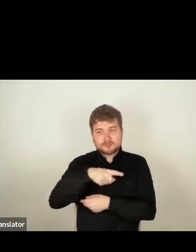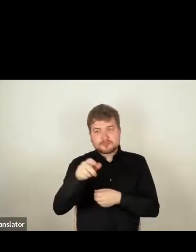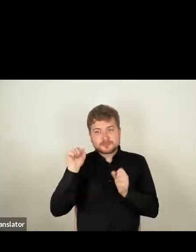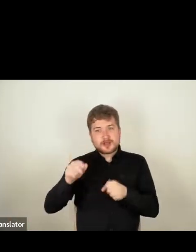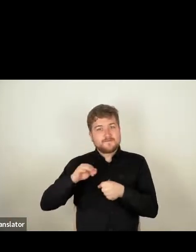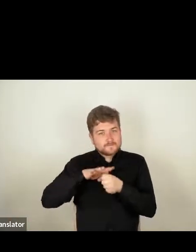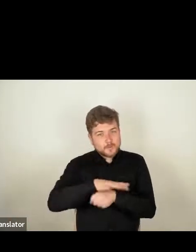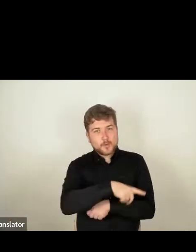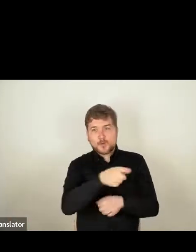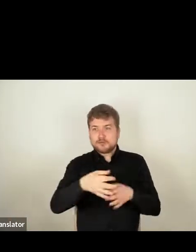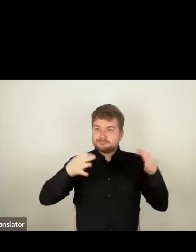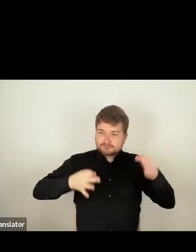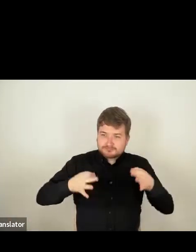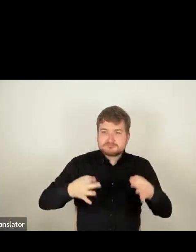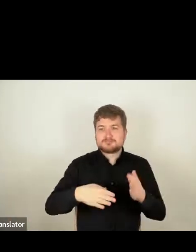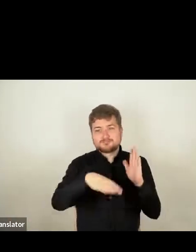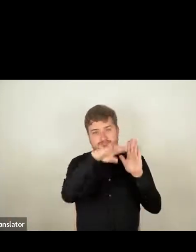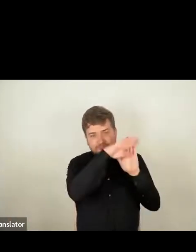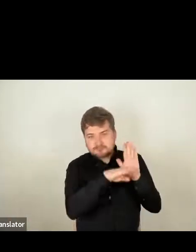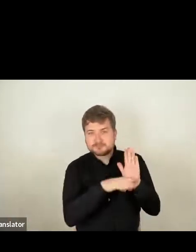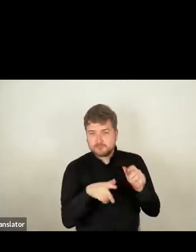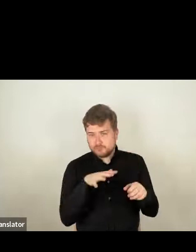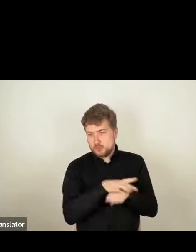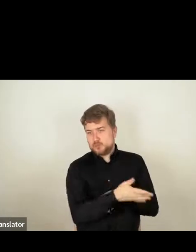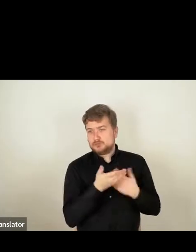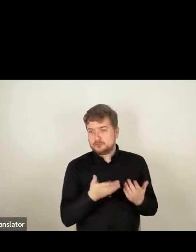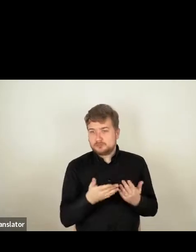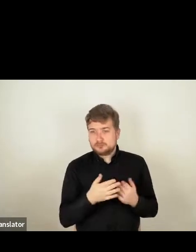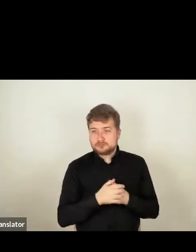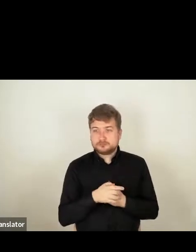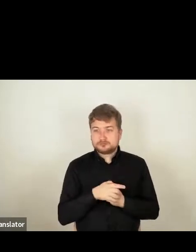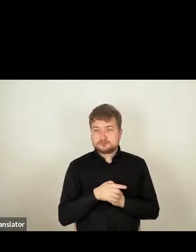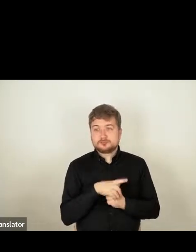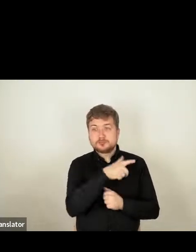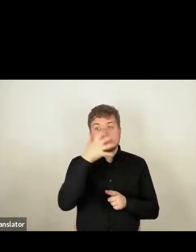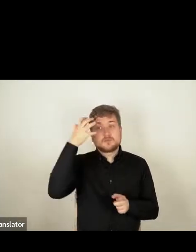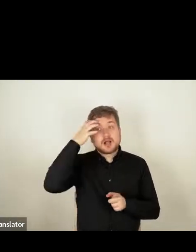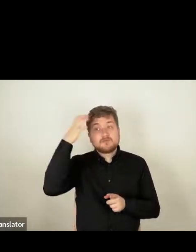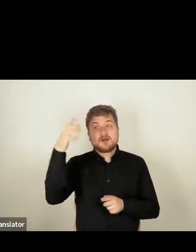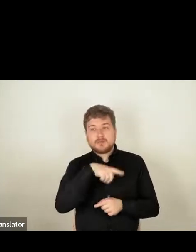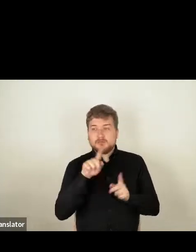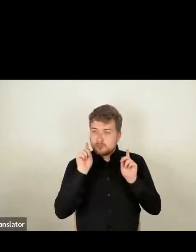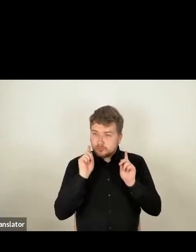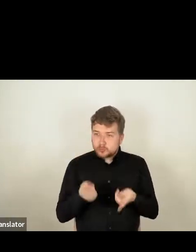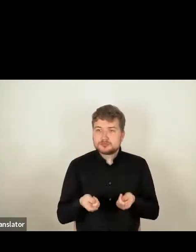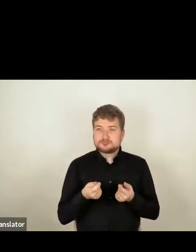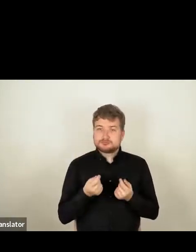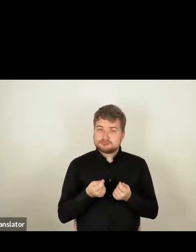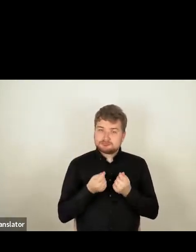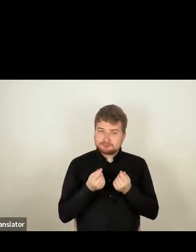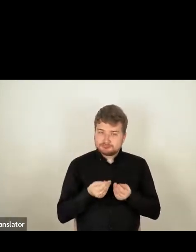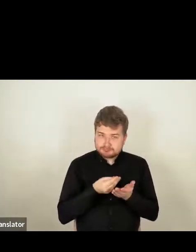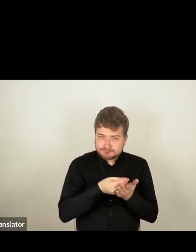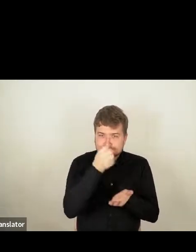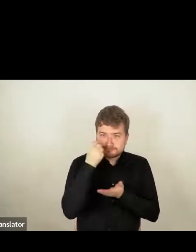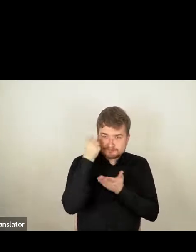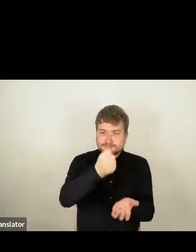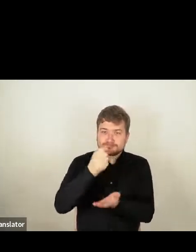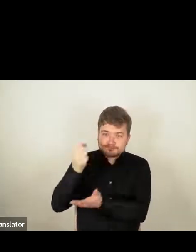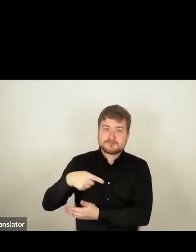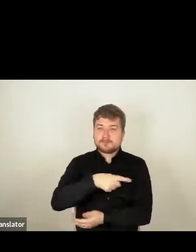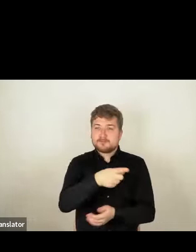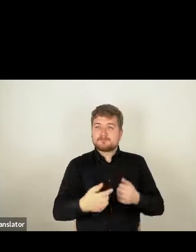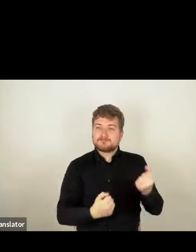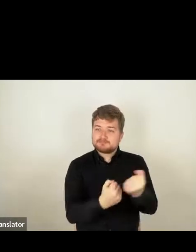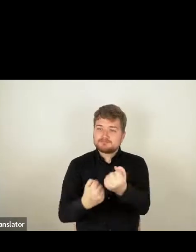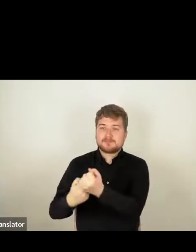fund, governments need to actually fund civil society to be able to advocate and to do the work that they need to do on the ground, in